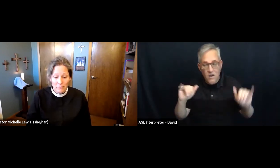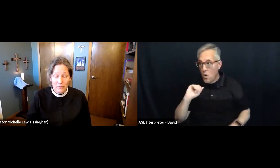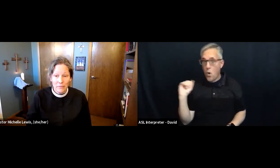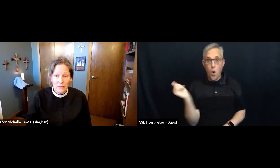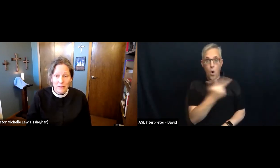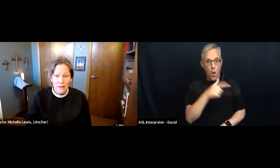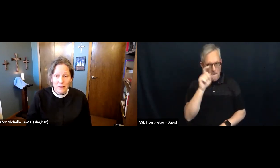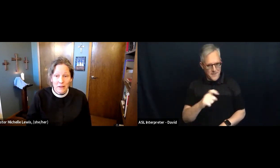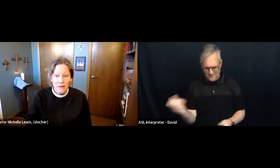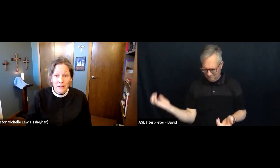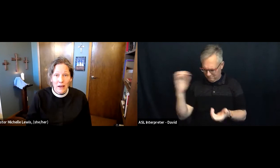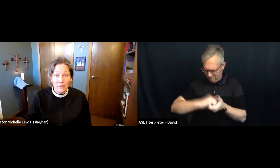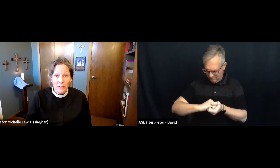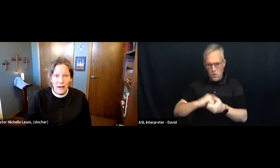racism.